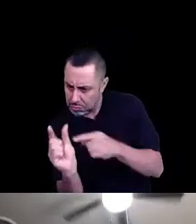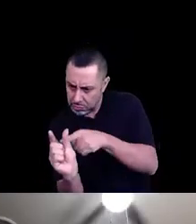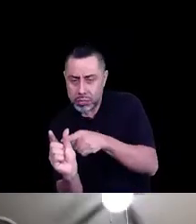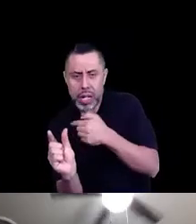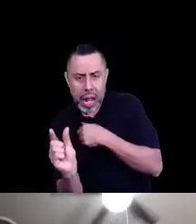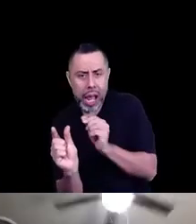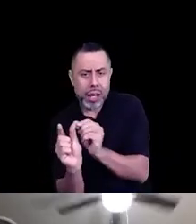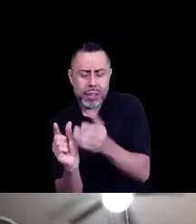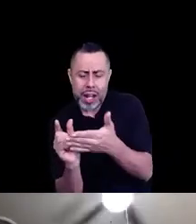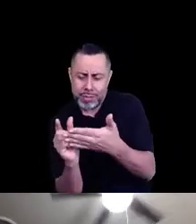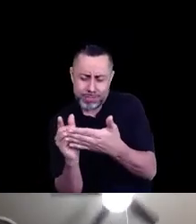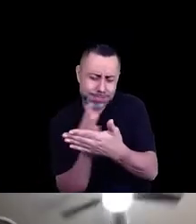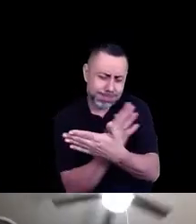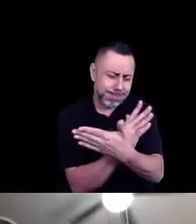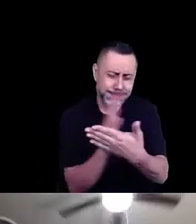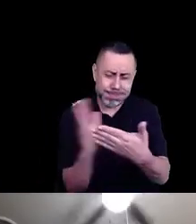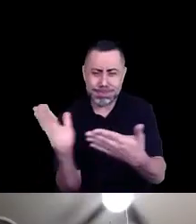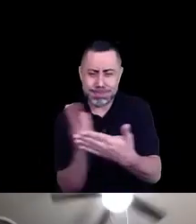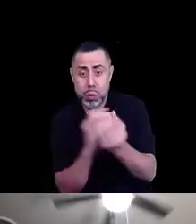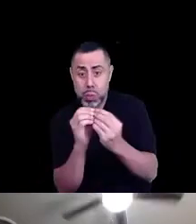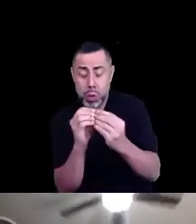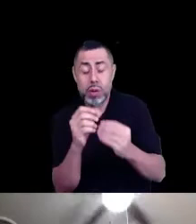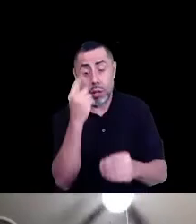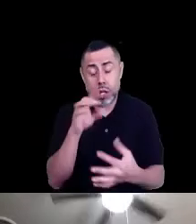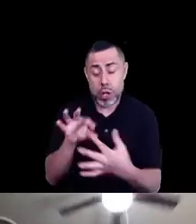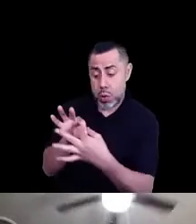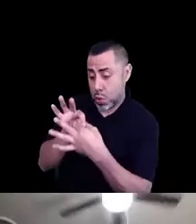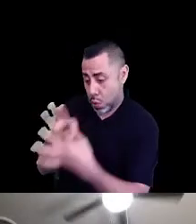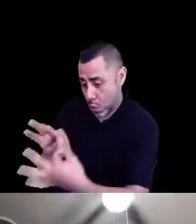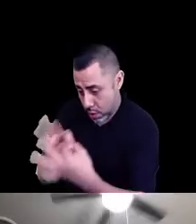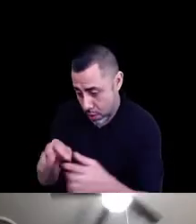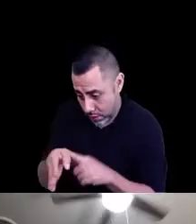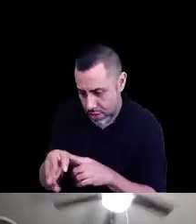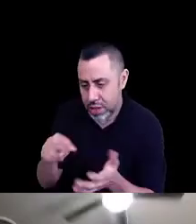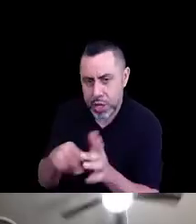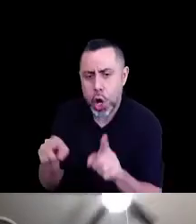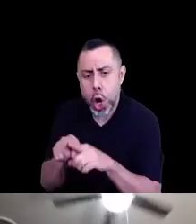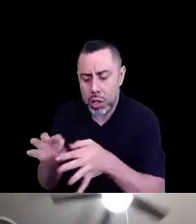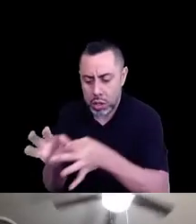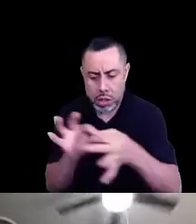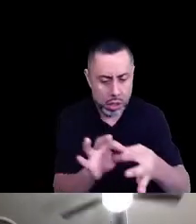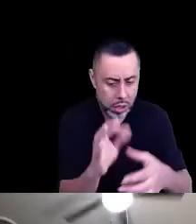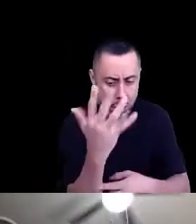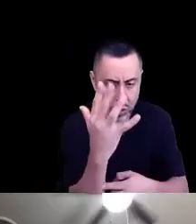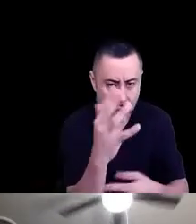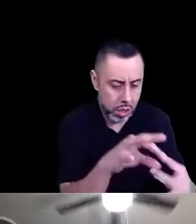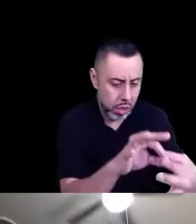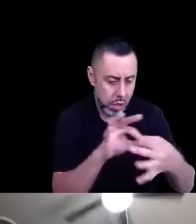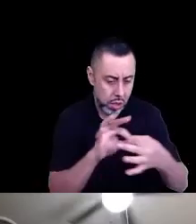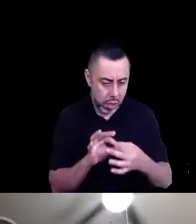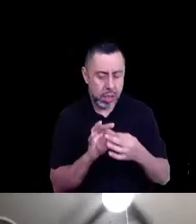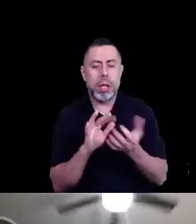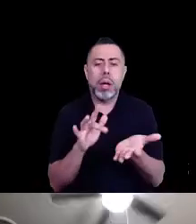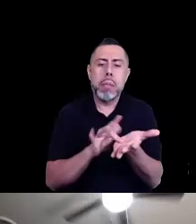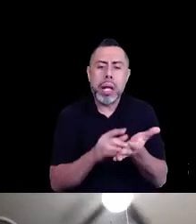that whole relationship with fish is also a relationship with the trees, with the medicine plants, with